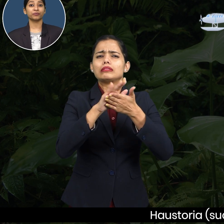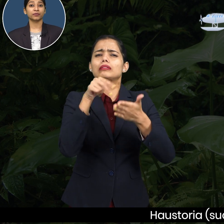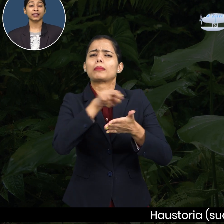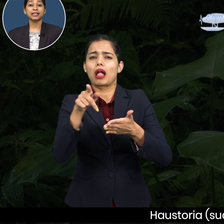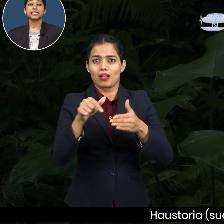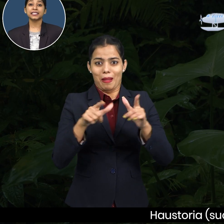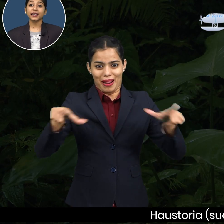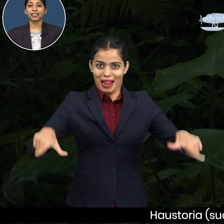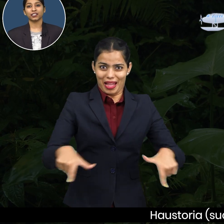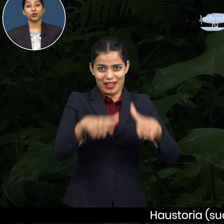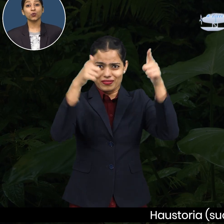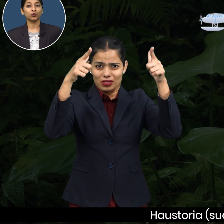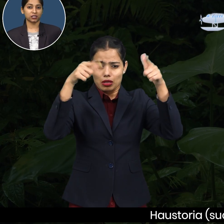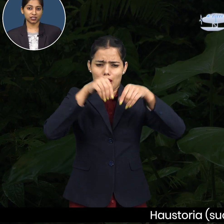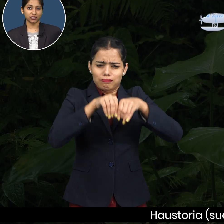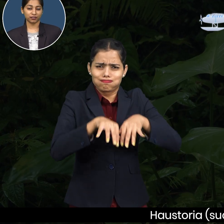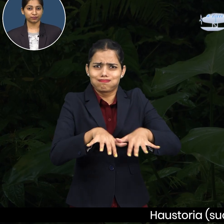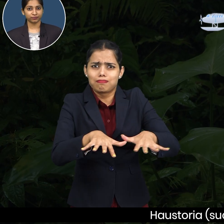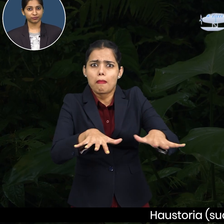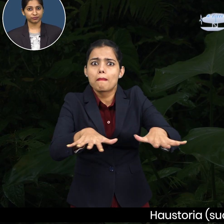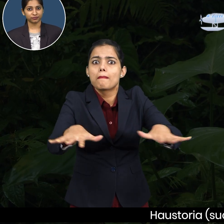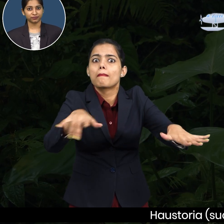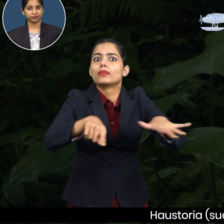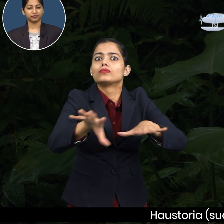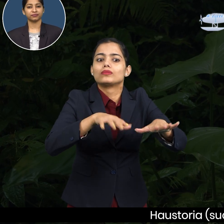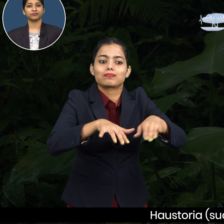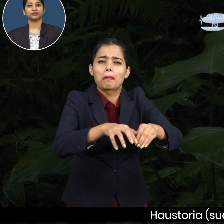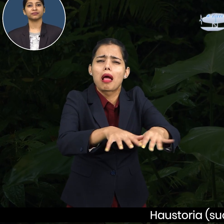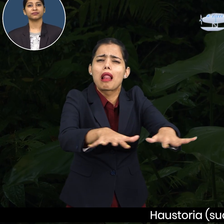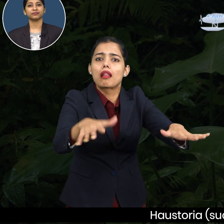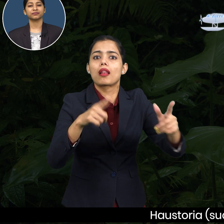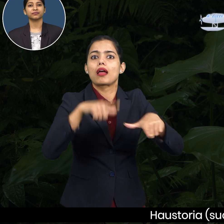Haustoria, sucking roots,